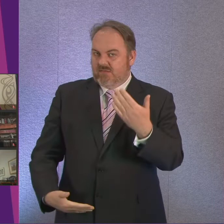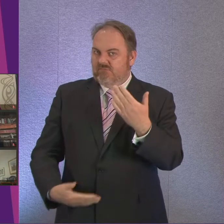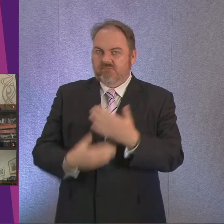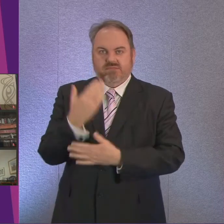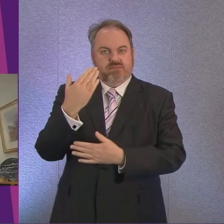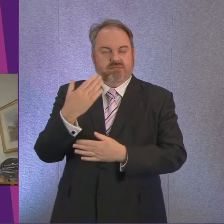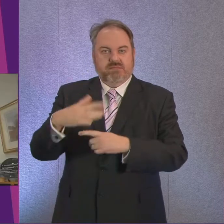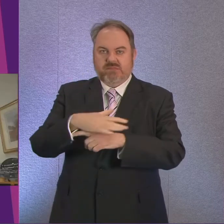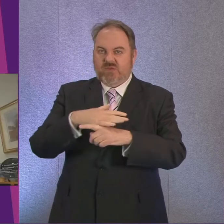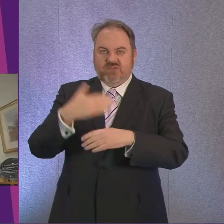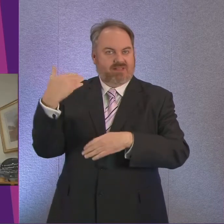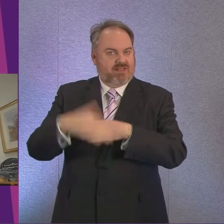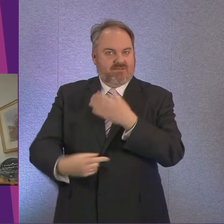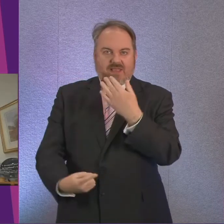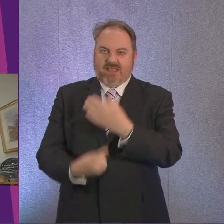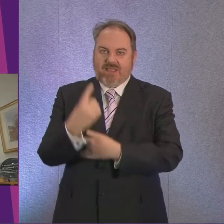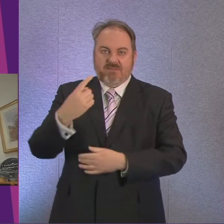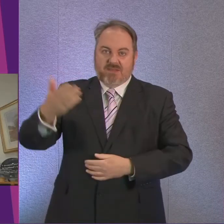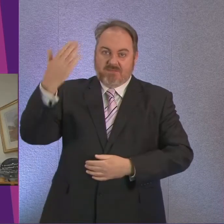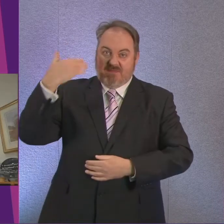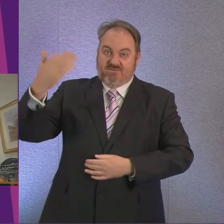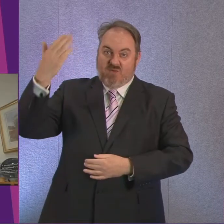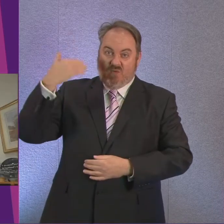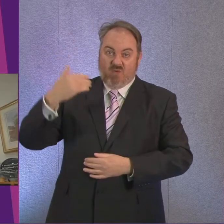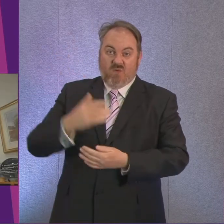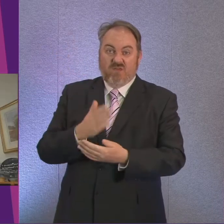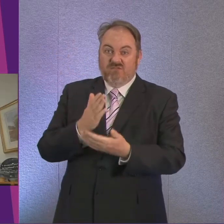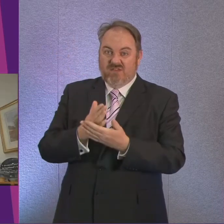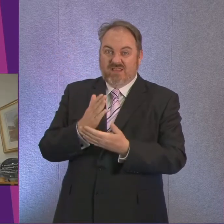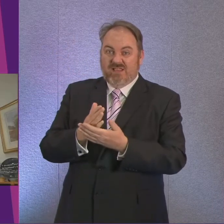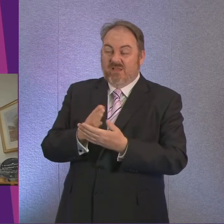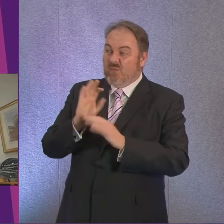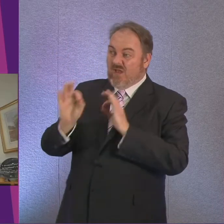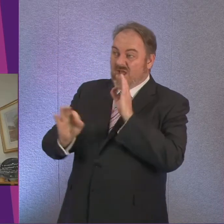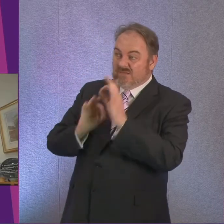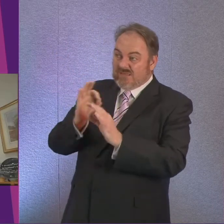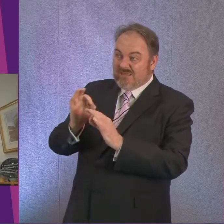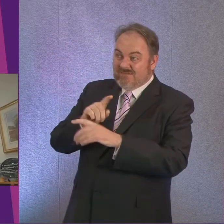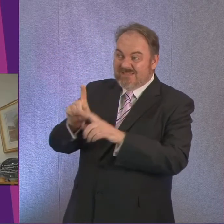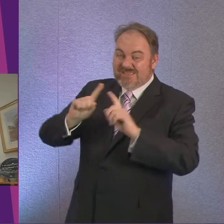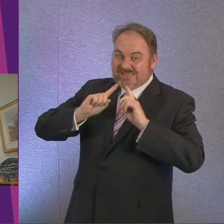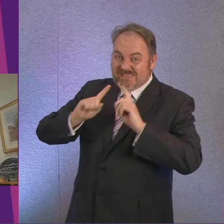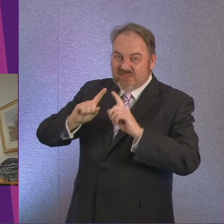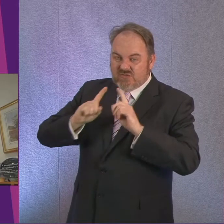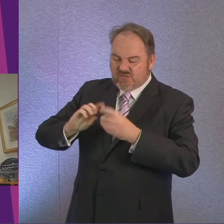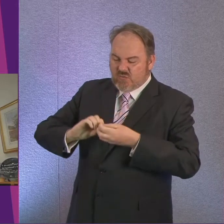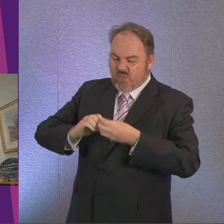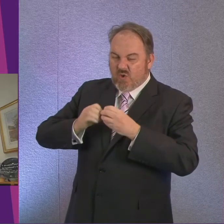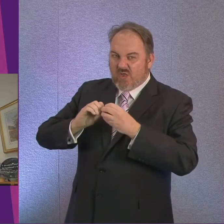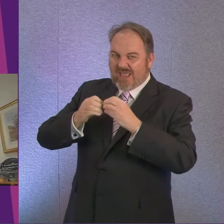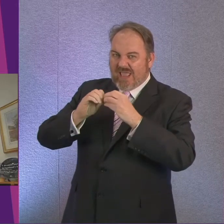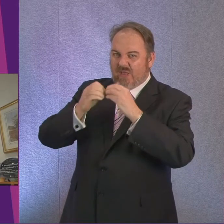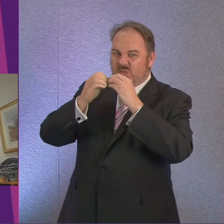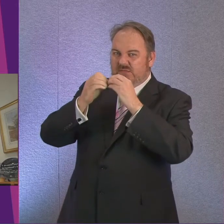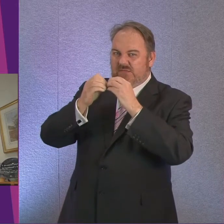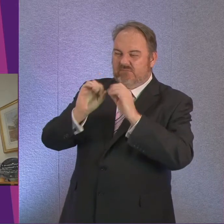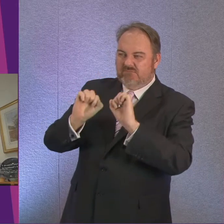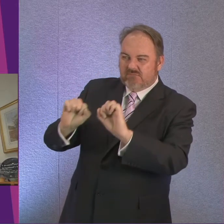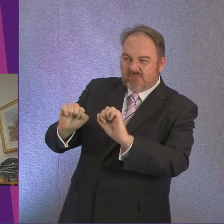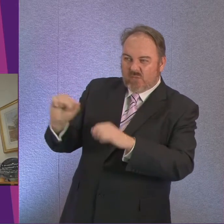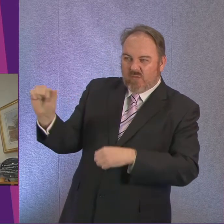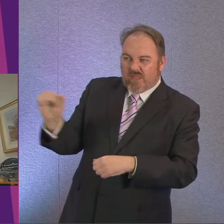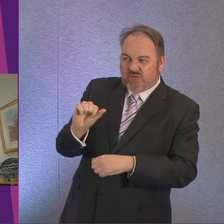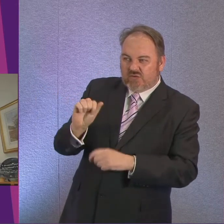situation where we're having to ask teachers to refine the judgments that they are making about the potential attainment of young